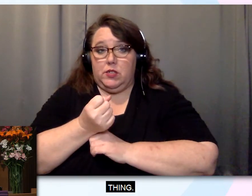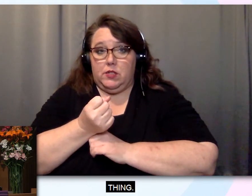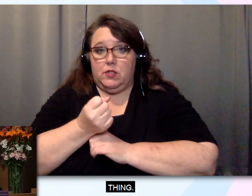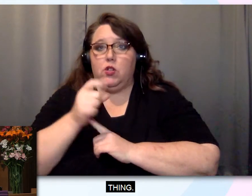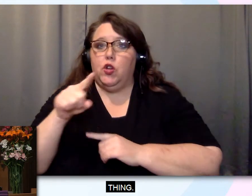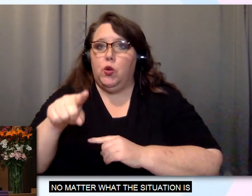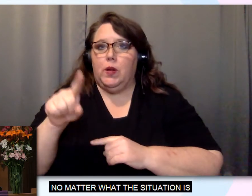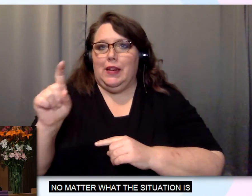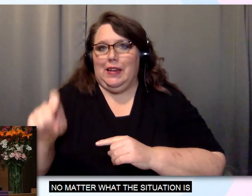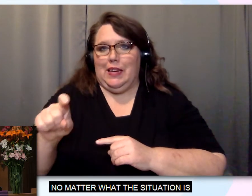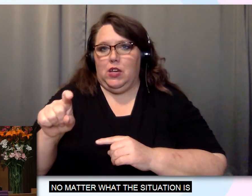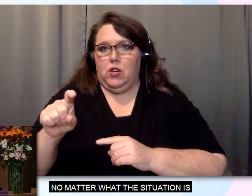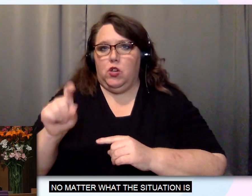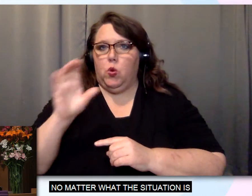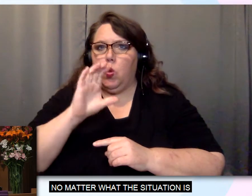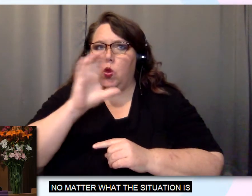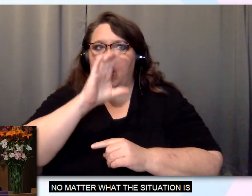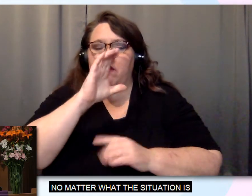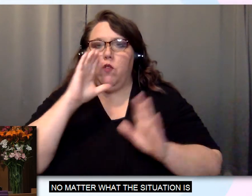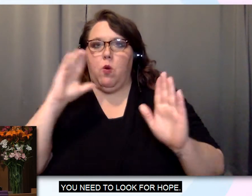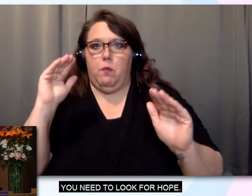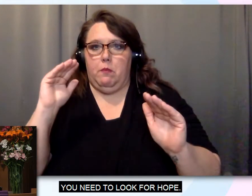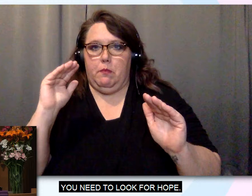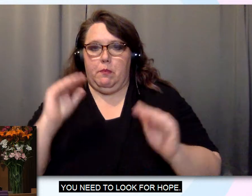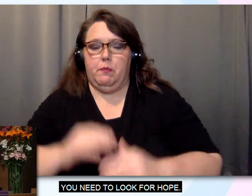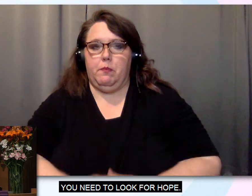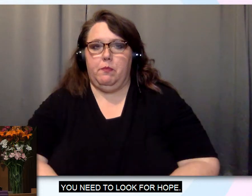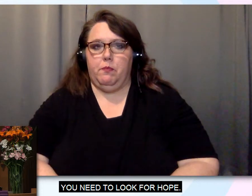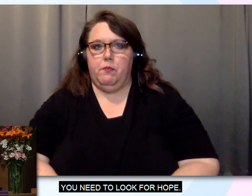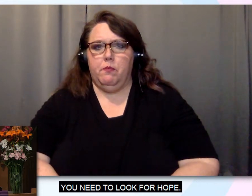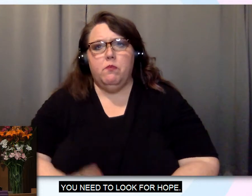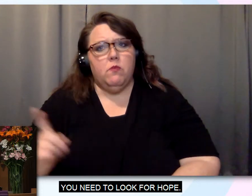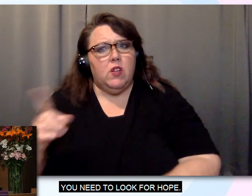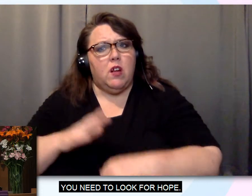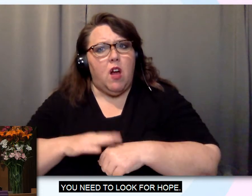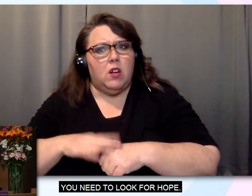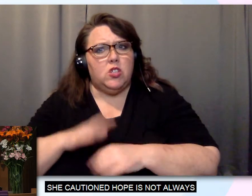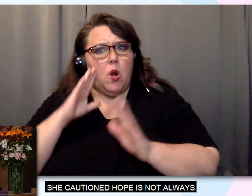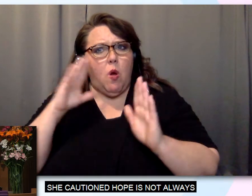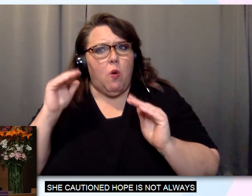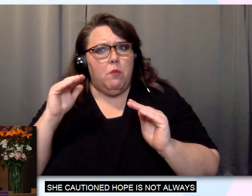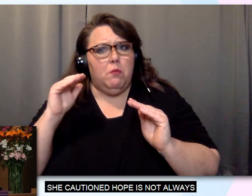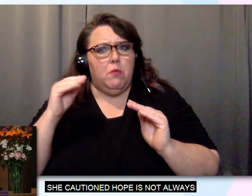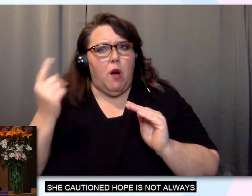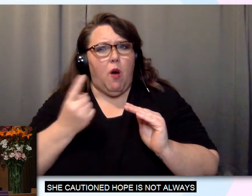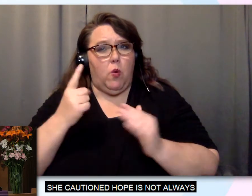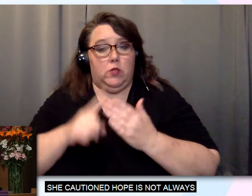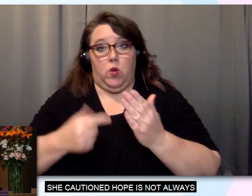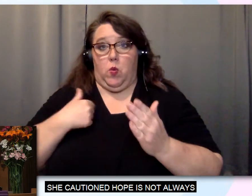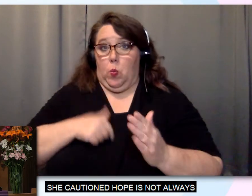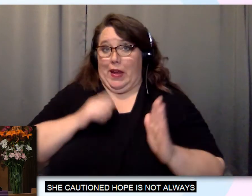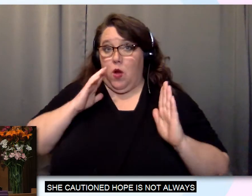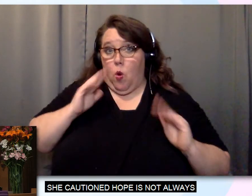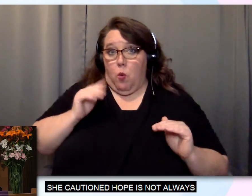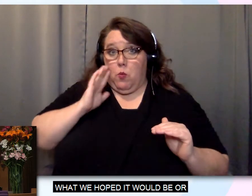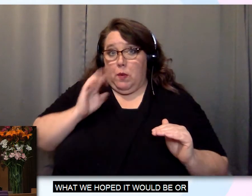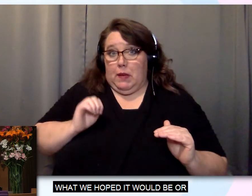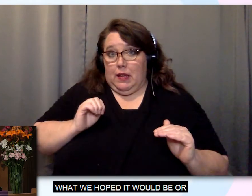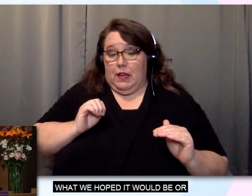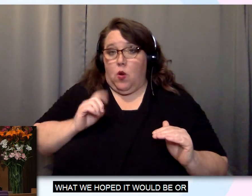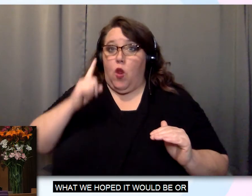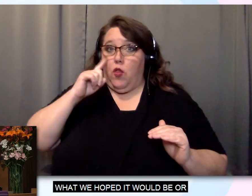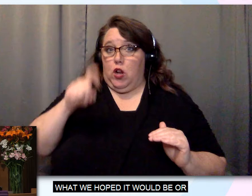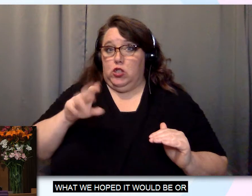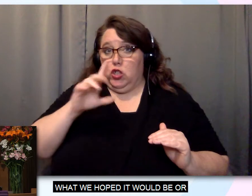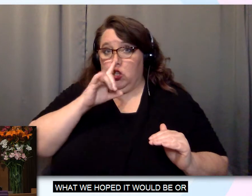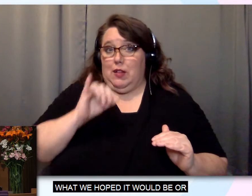the situation is, you need to look for hope." She cautioned, "Hope is not always what we hoped